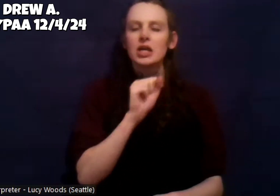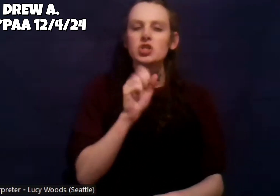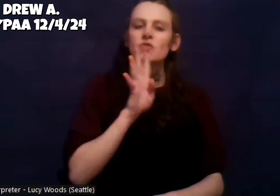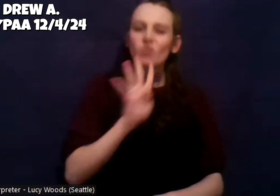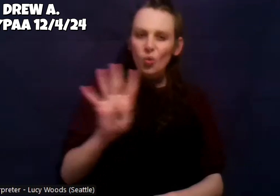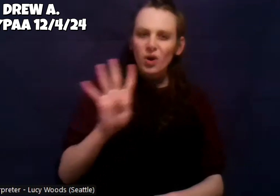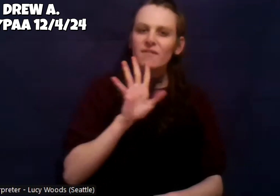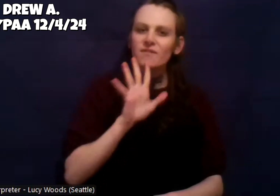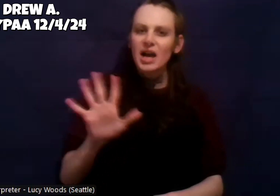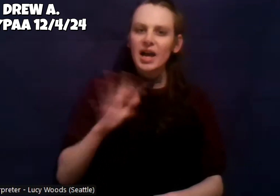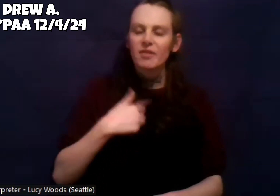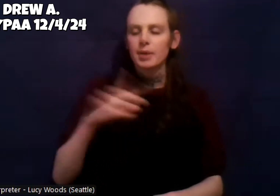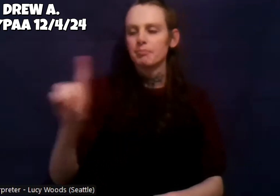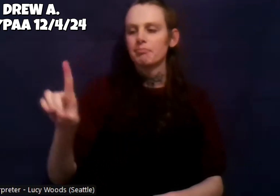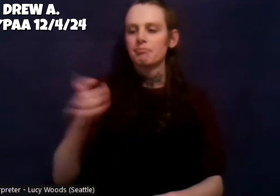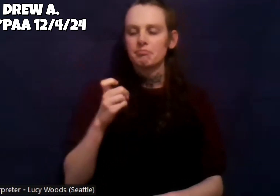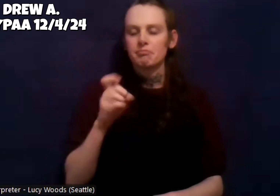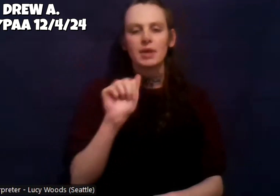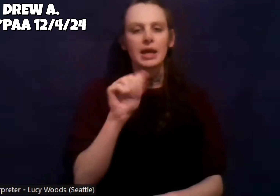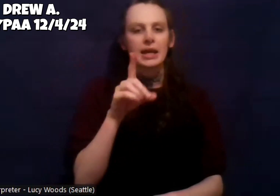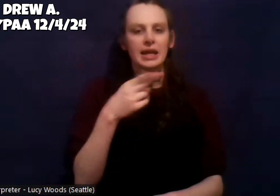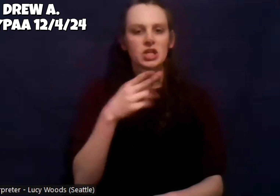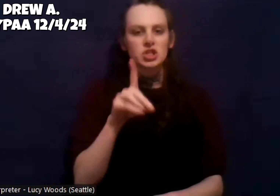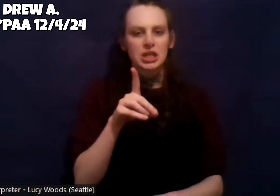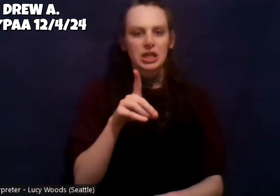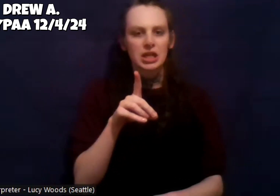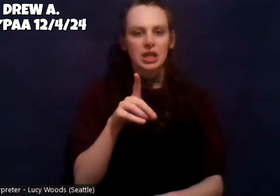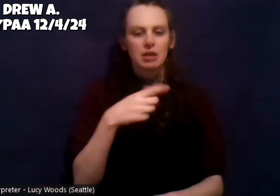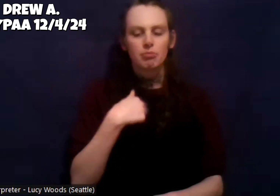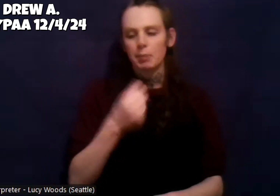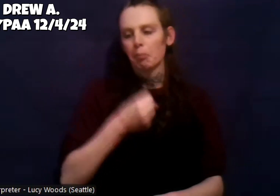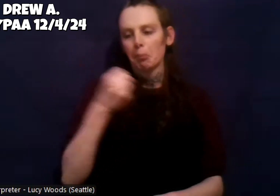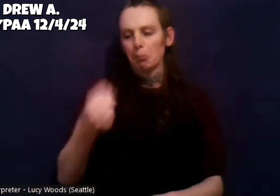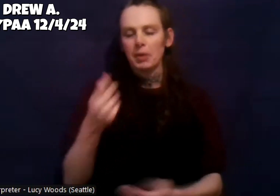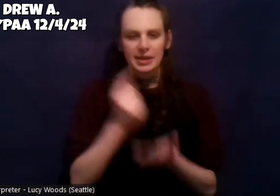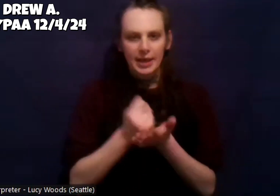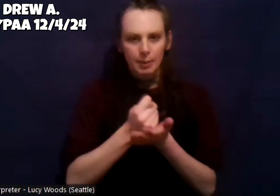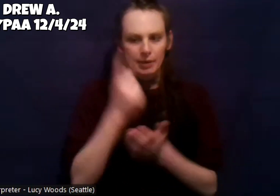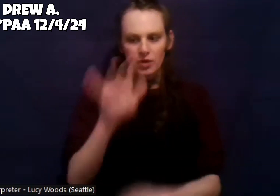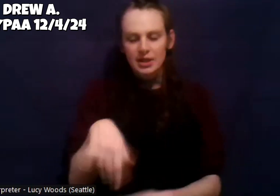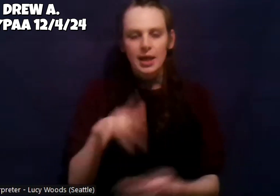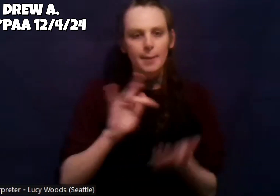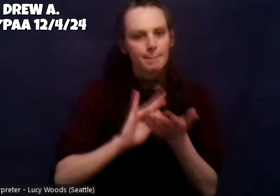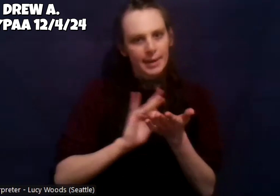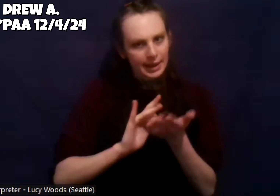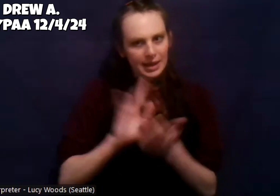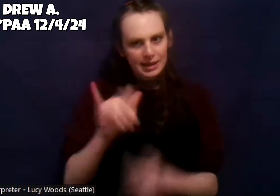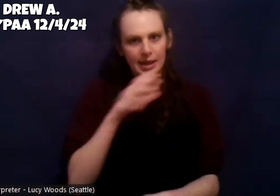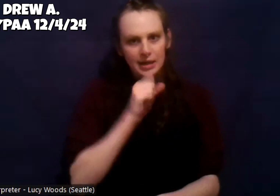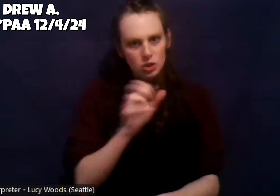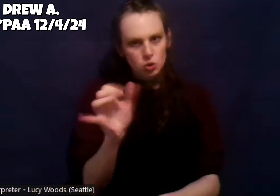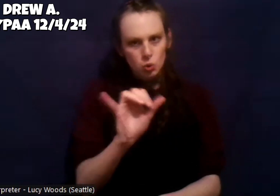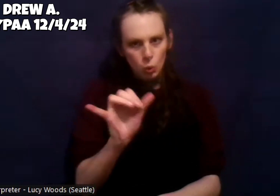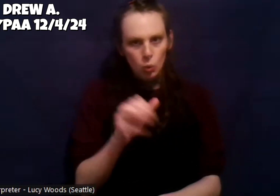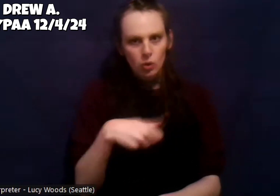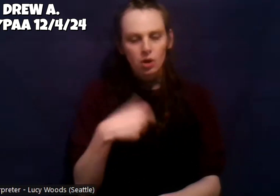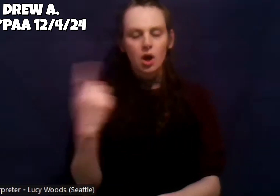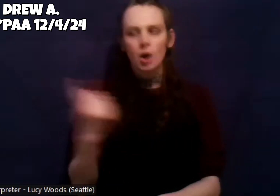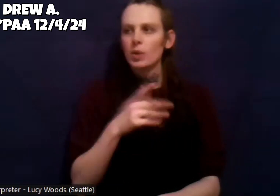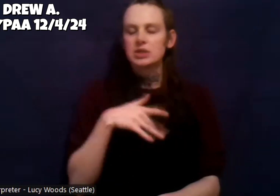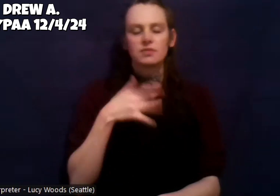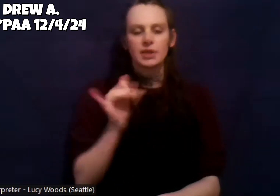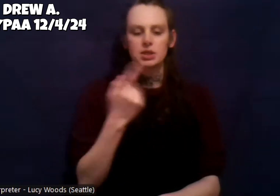4 or 5 and was put in therapy for it at that age and medicated for it at that age. So I always felt like there was something wrong with